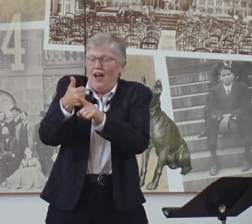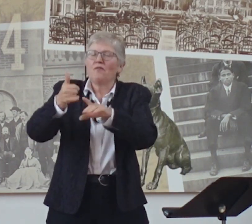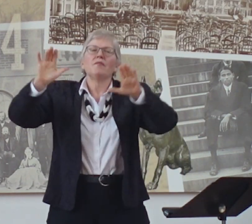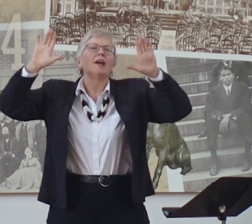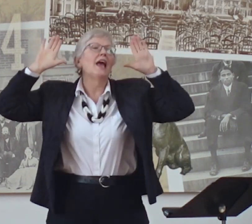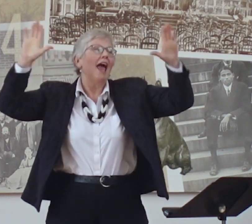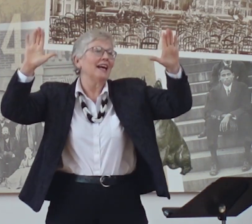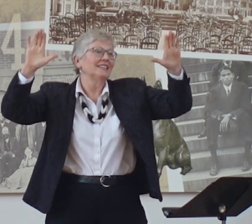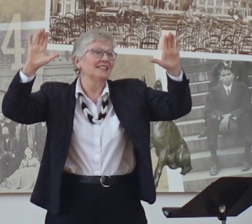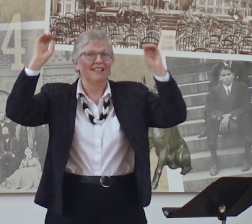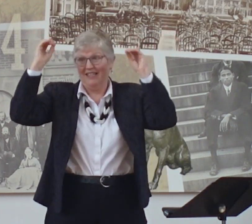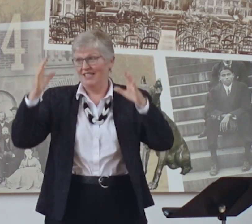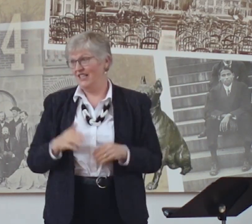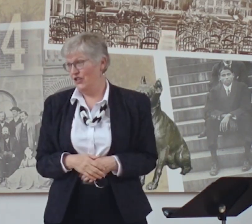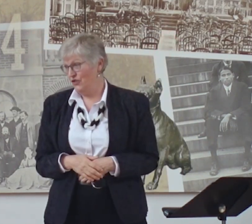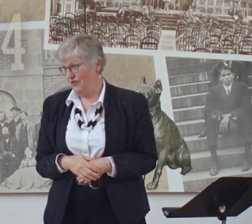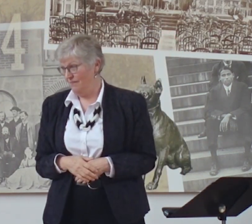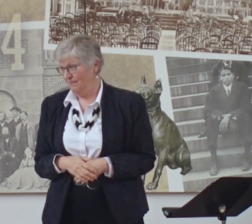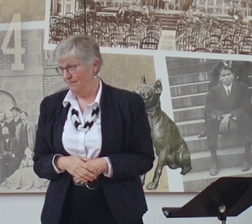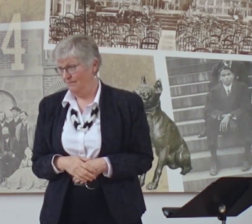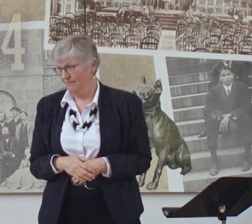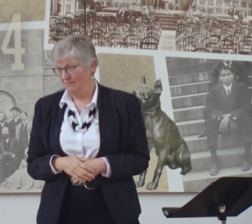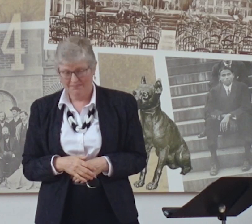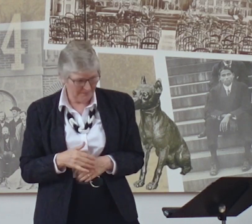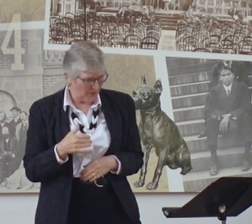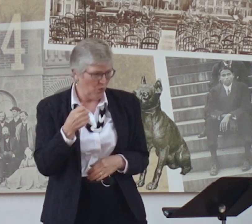Nancy was an excellent teacher.